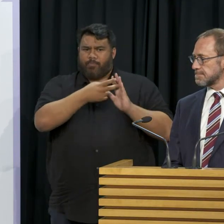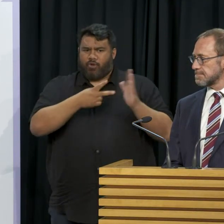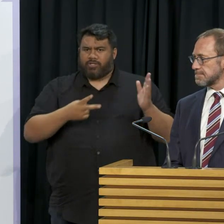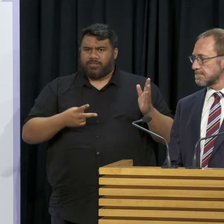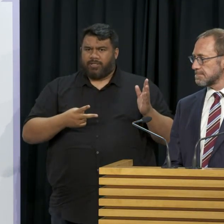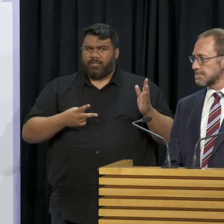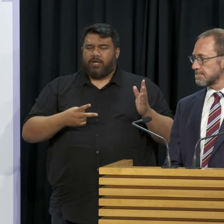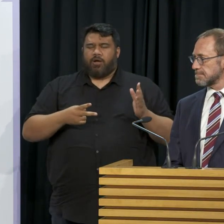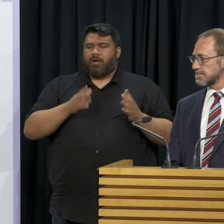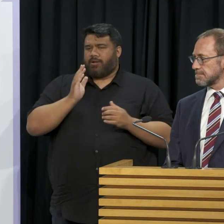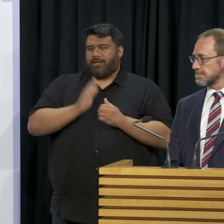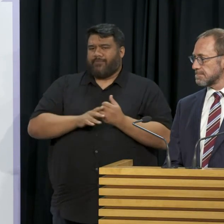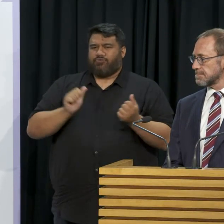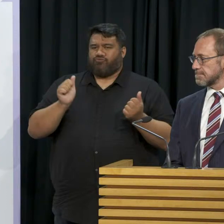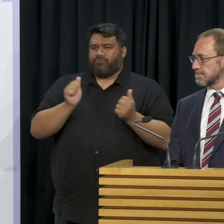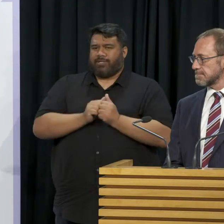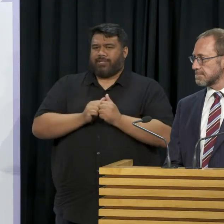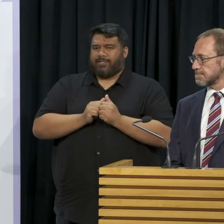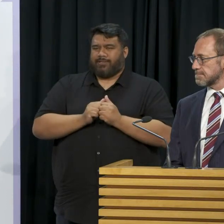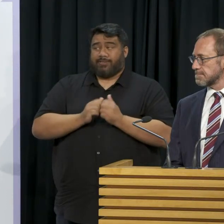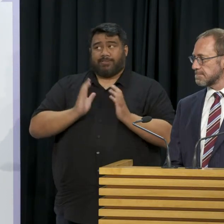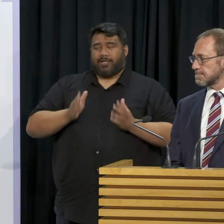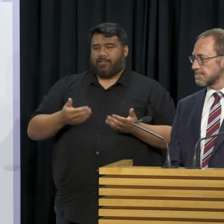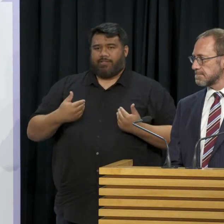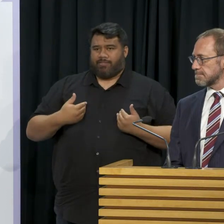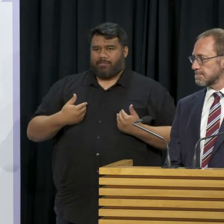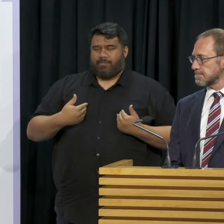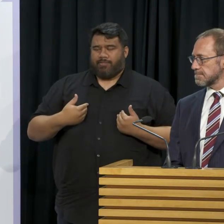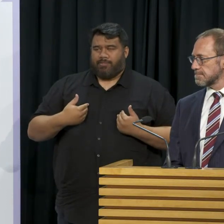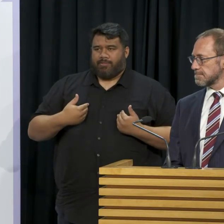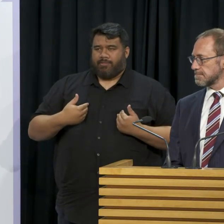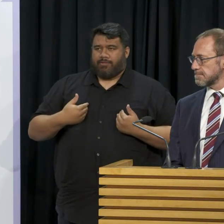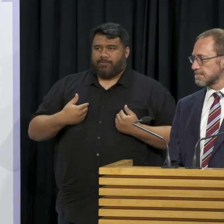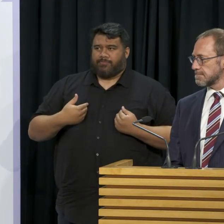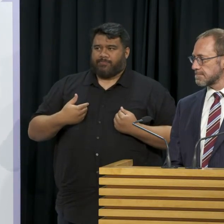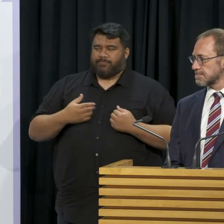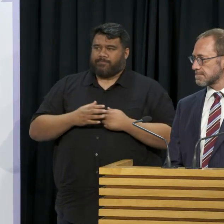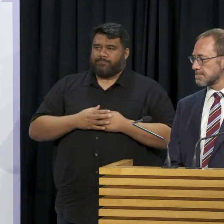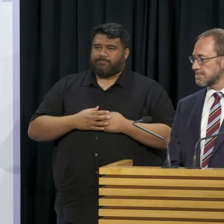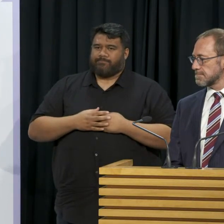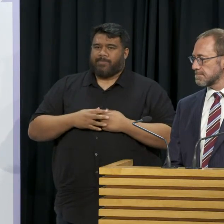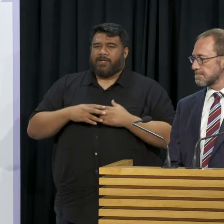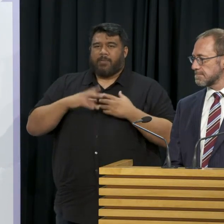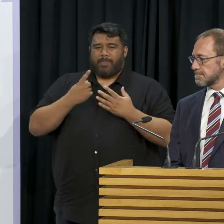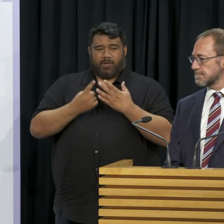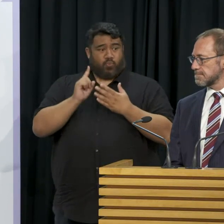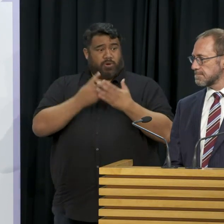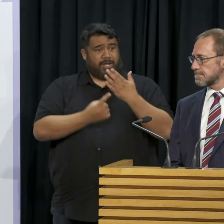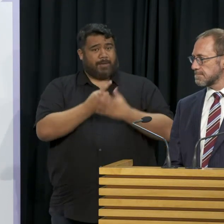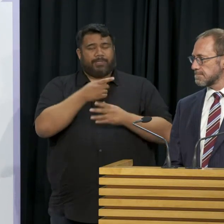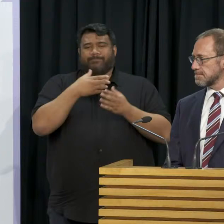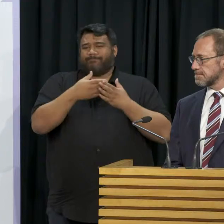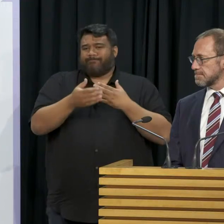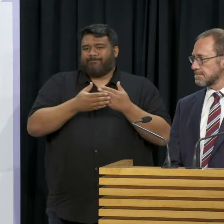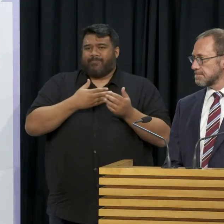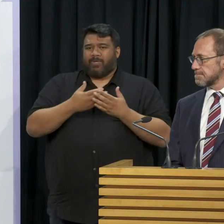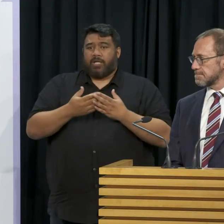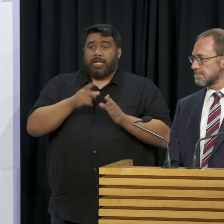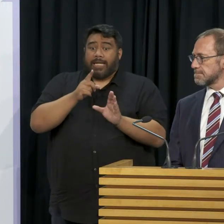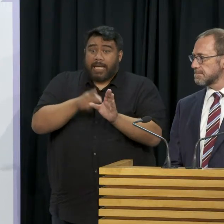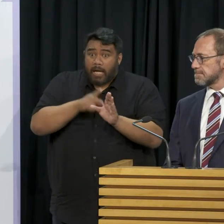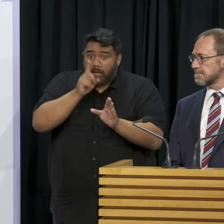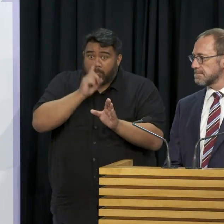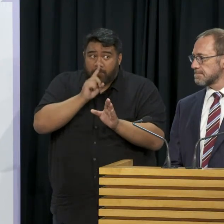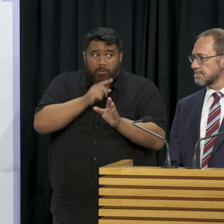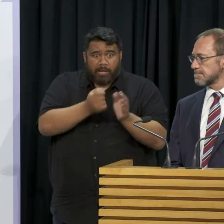fact. And so I maintain that position. Again, you know, regardless of the circumstances, when you're dealing with minors,